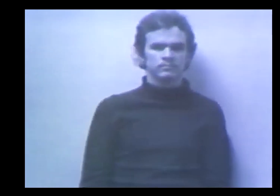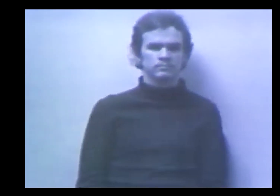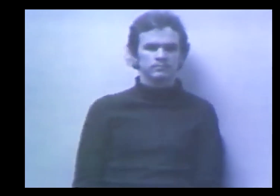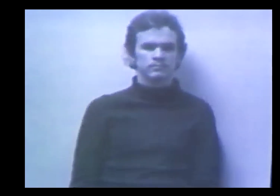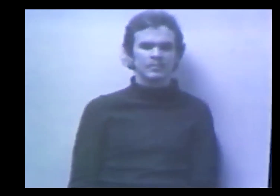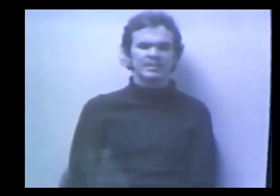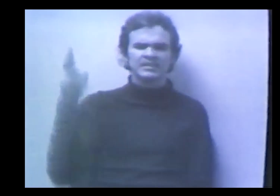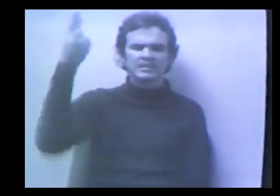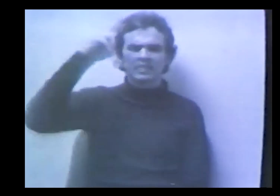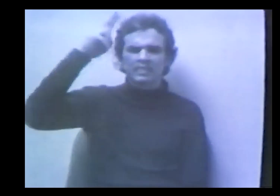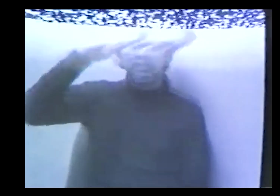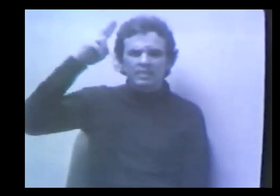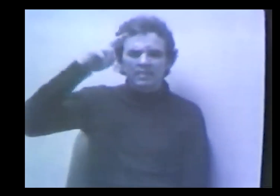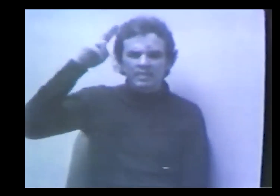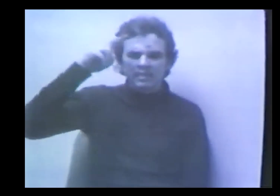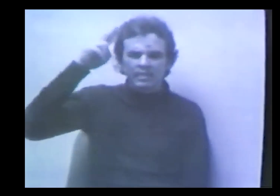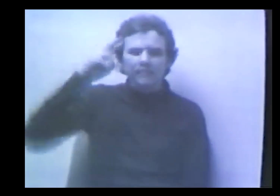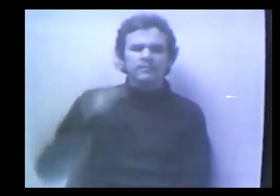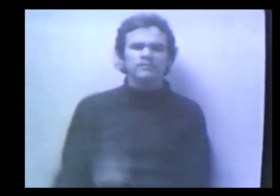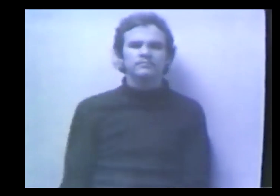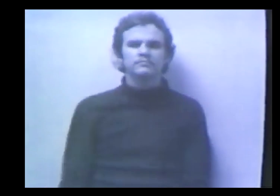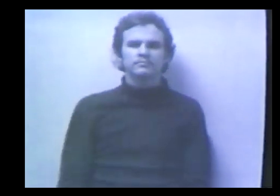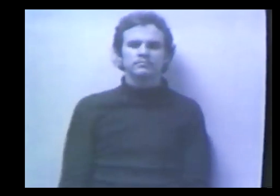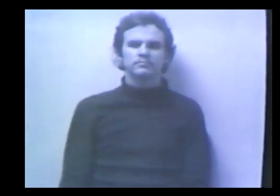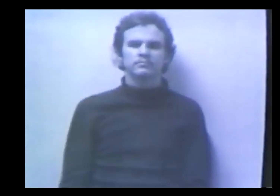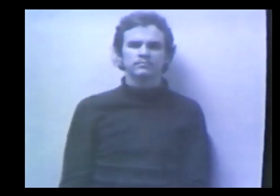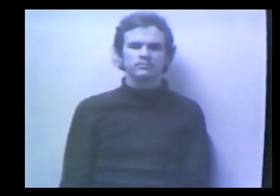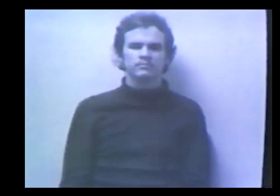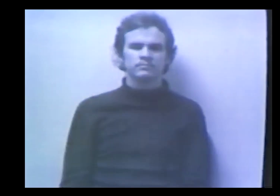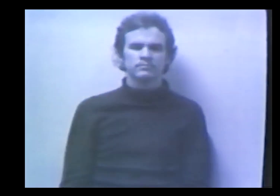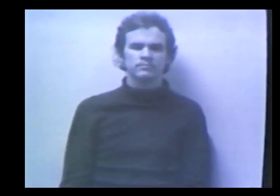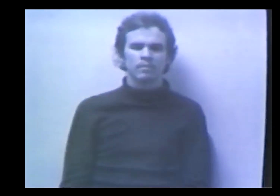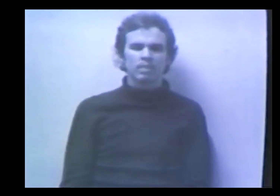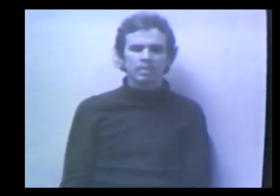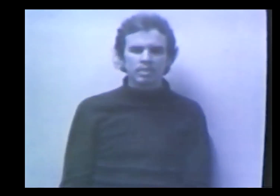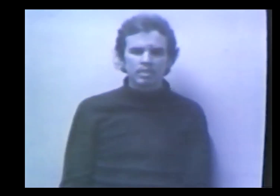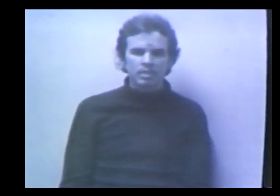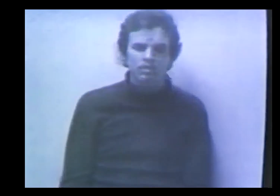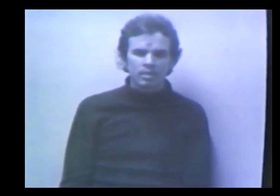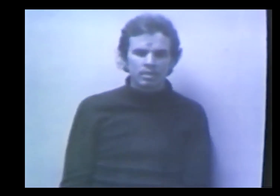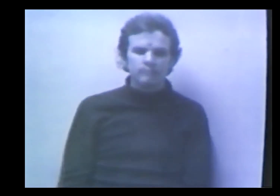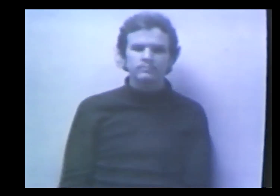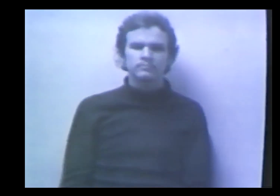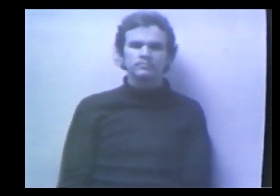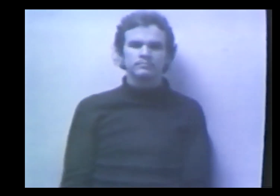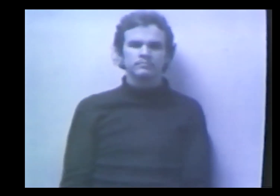First one is careless. Now here's just the facial expression.